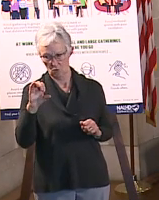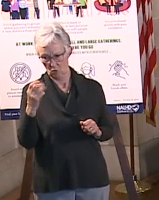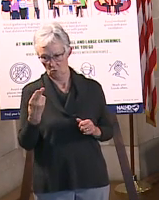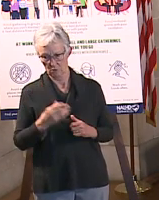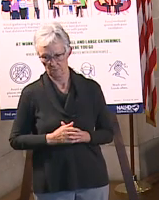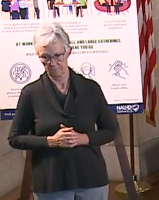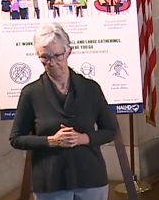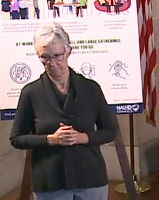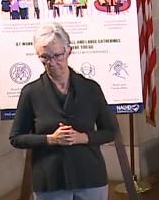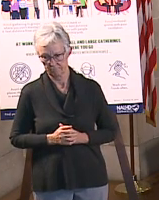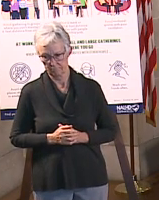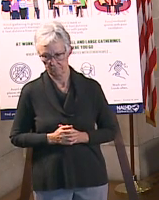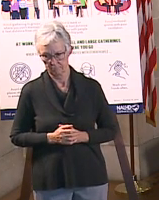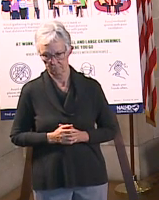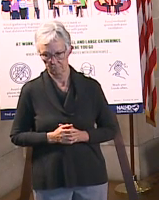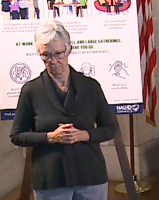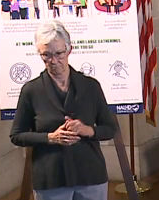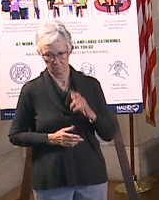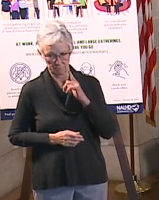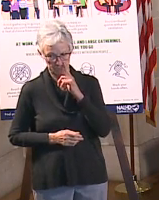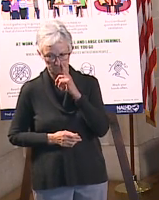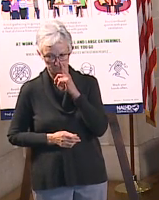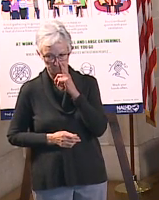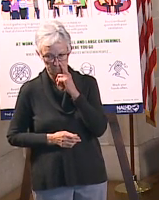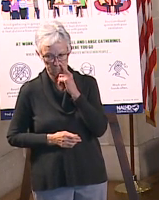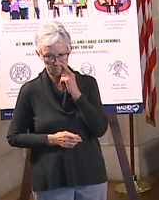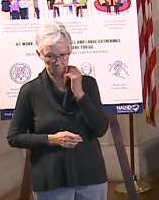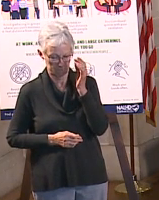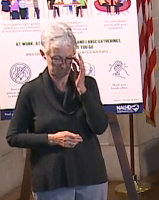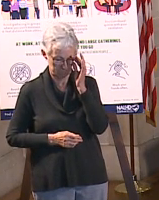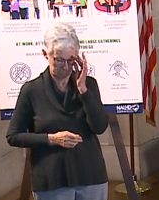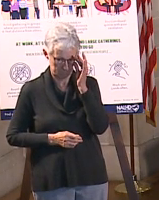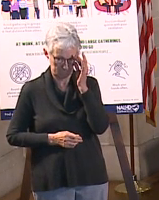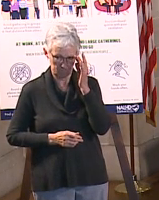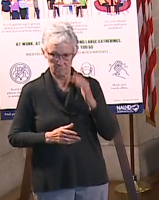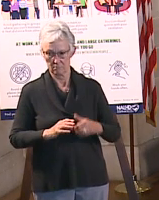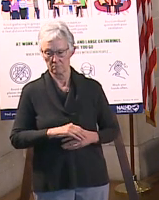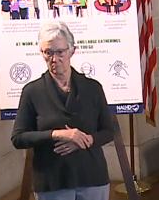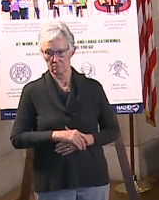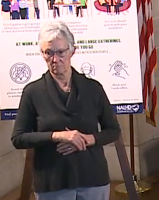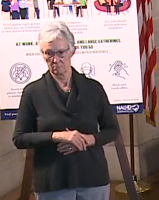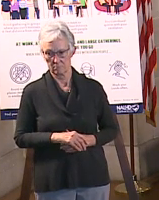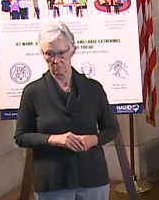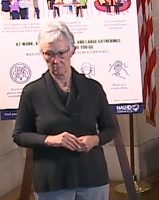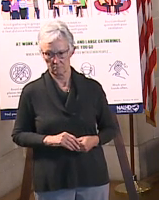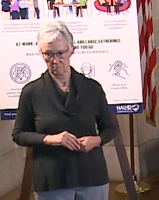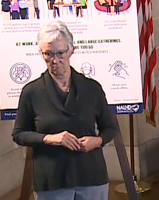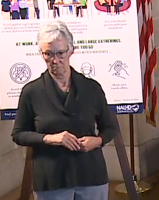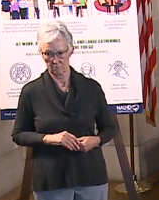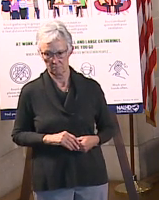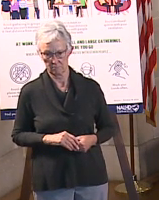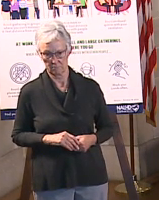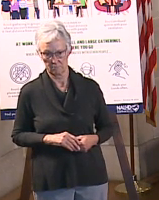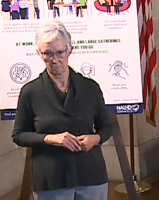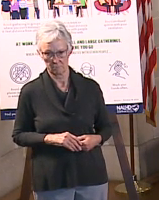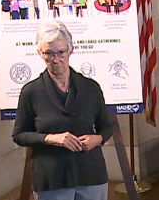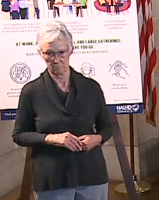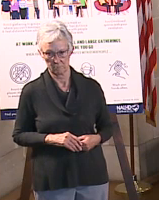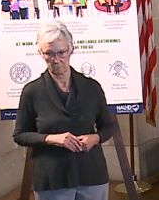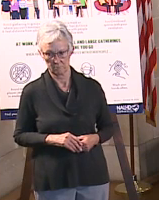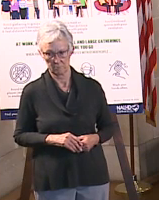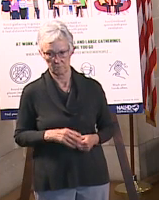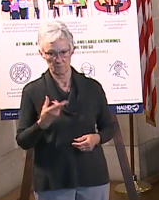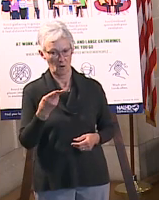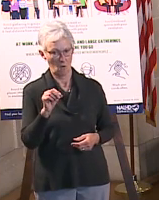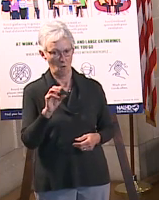How can homeless people who often don't have transportation get tested, and if they don't have phones or computers, how